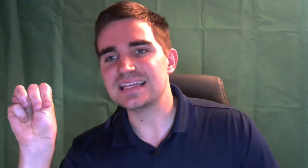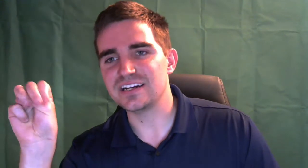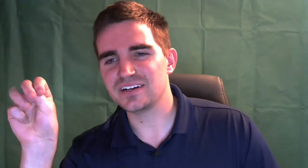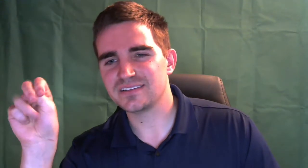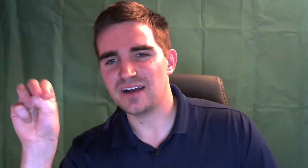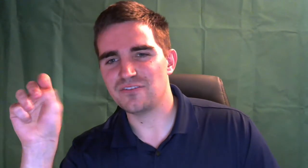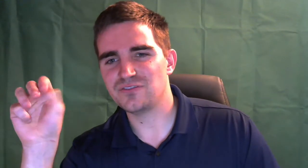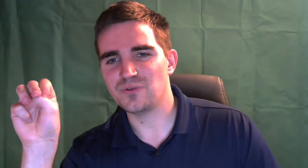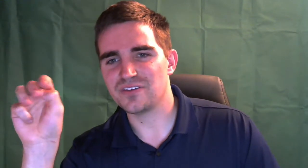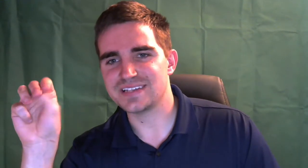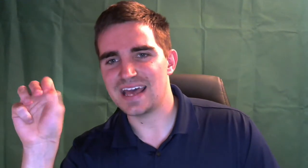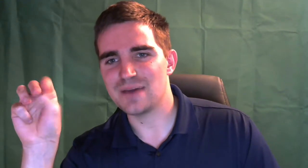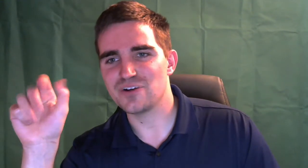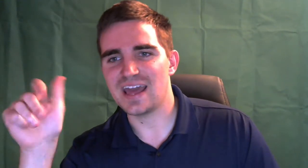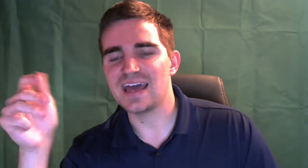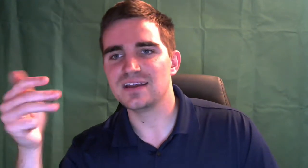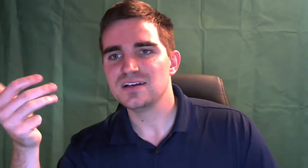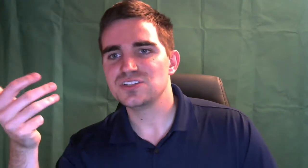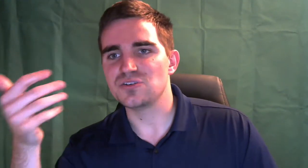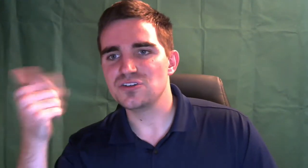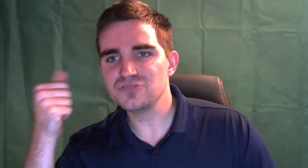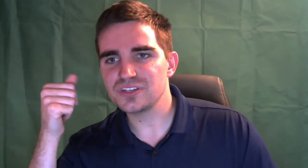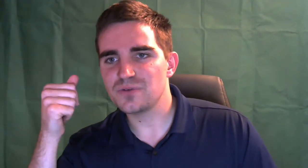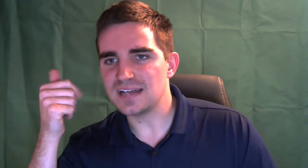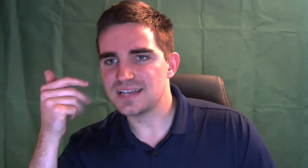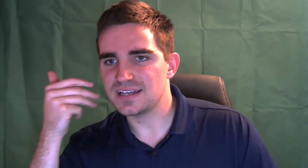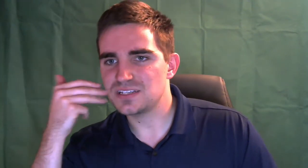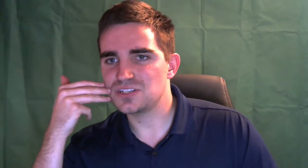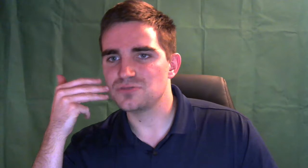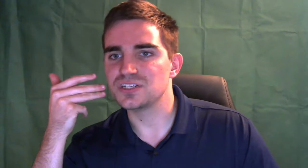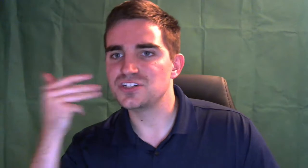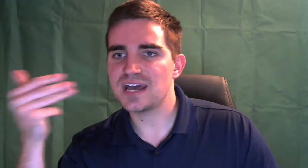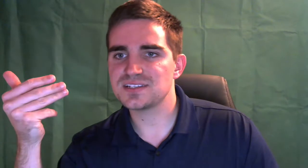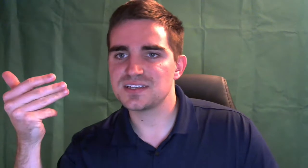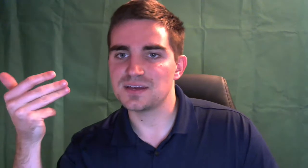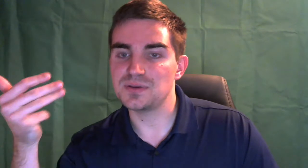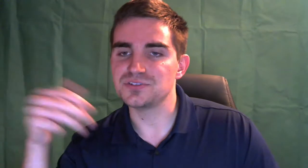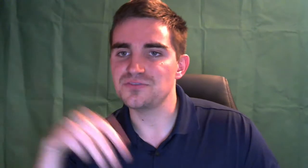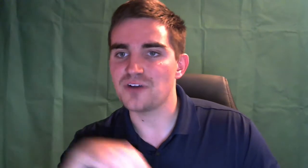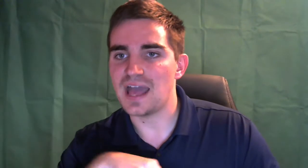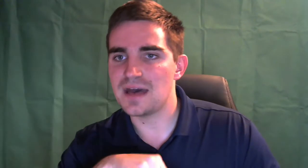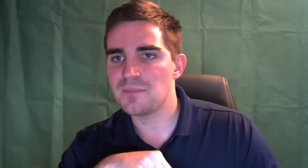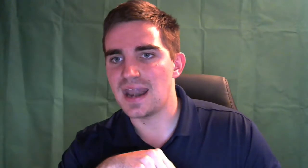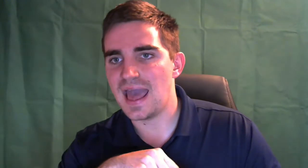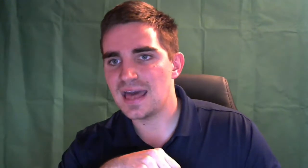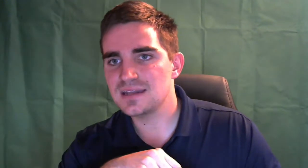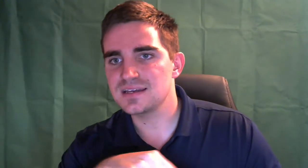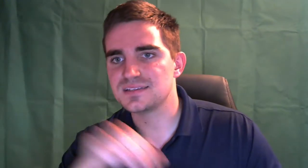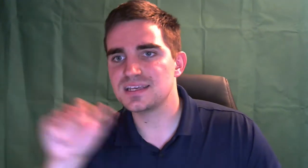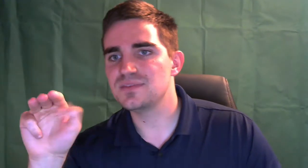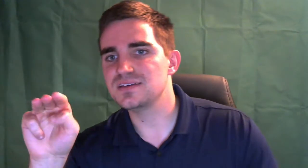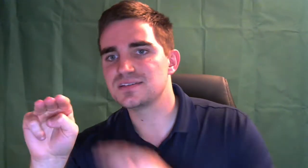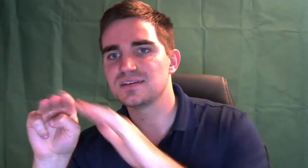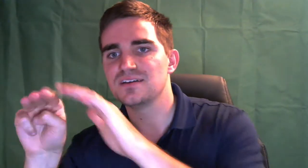clear to whether it's M or an N. So usually what I tend to suggest that people do for M and N is keep these